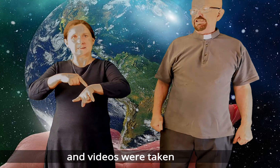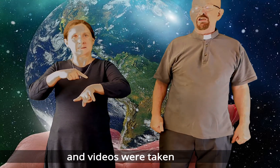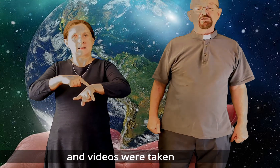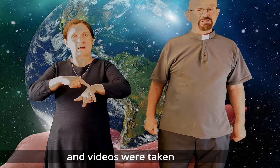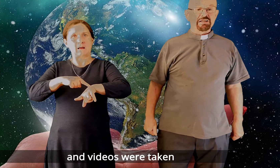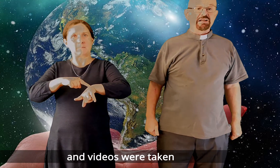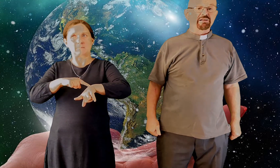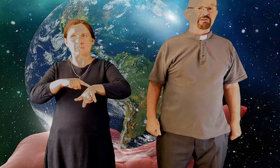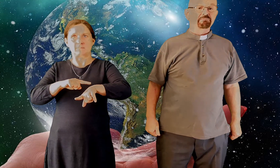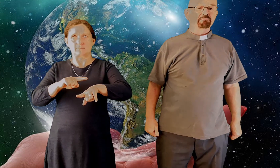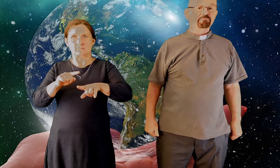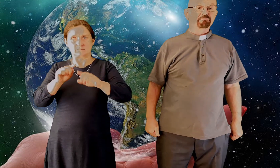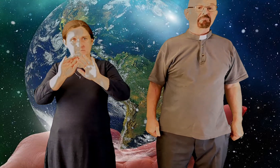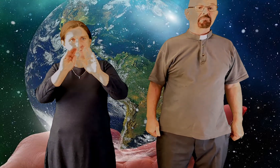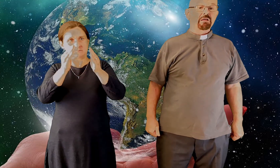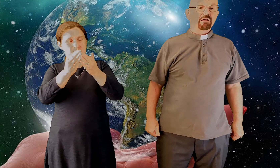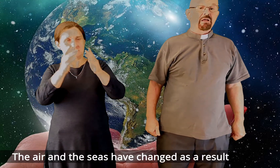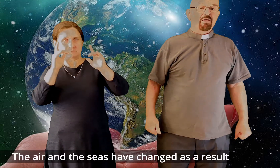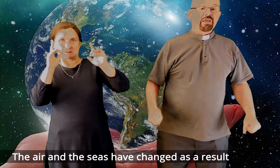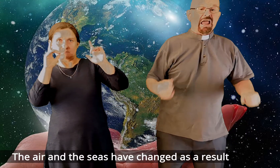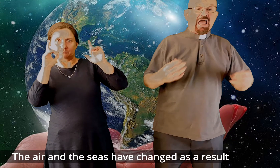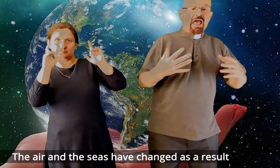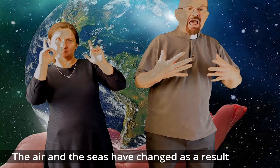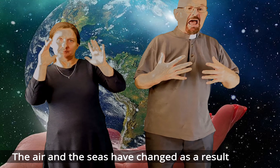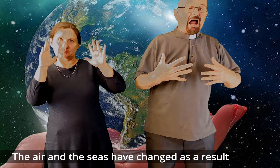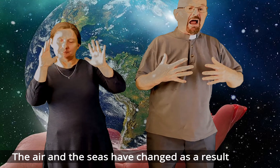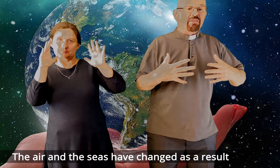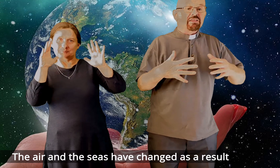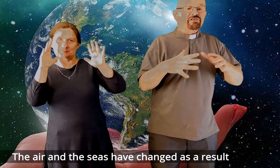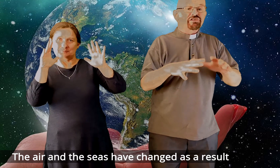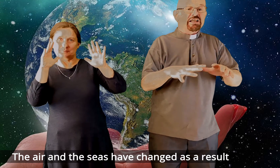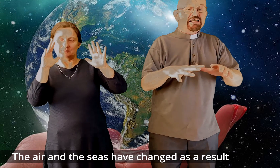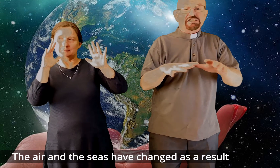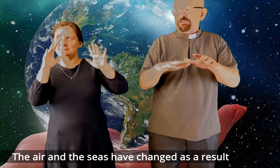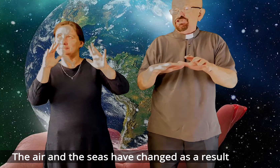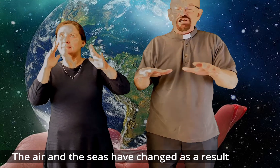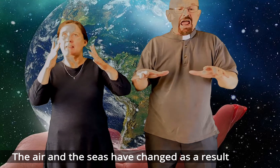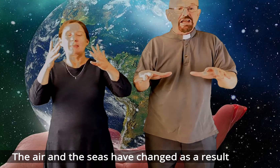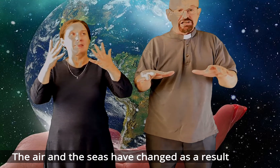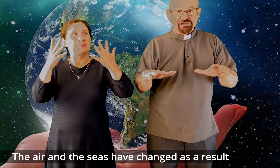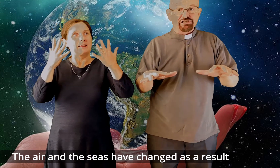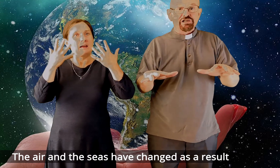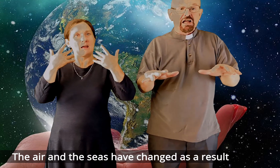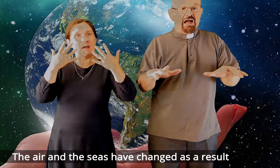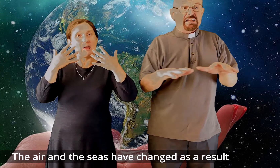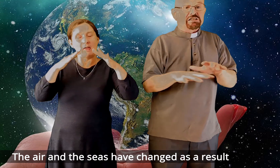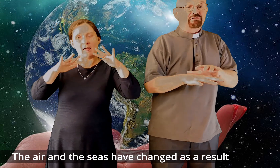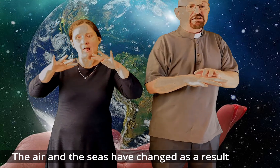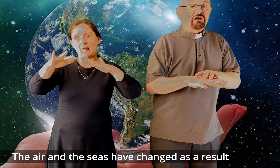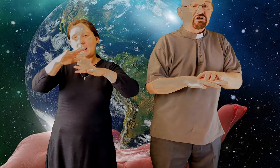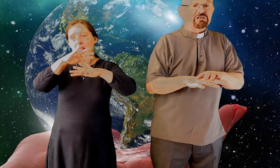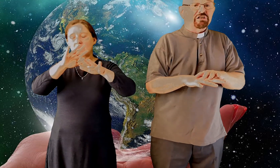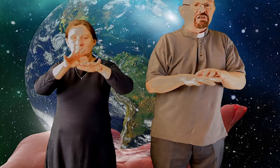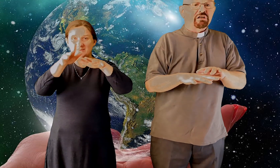were taken. The air and the seas have changed as a result,